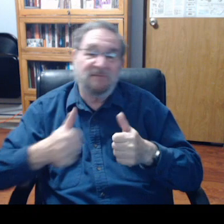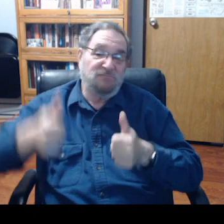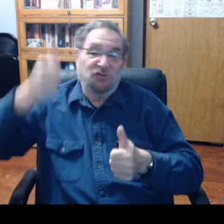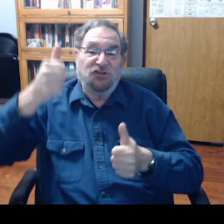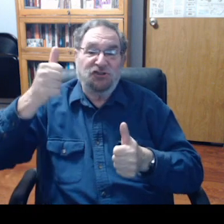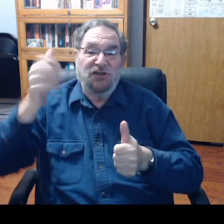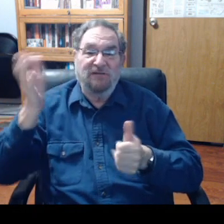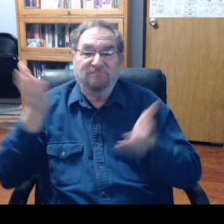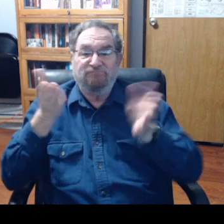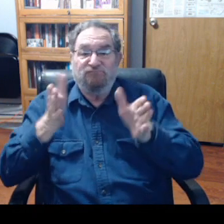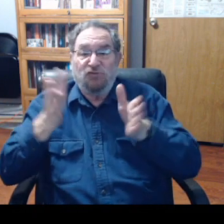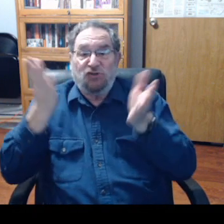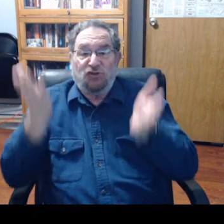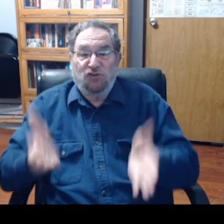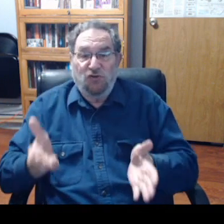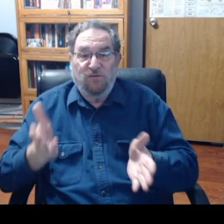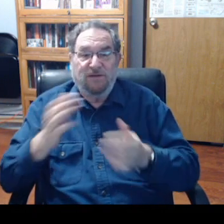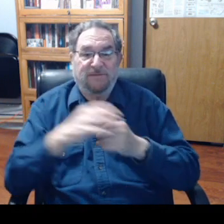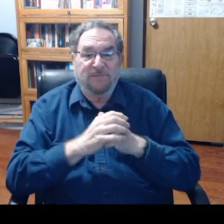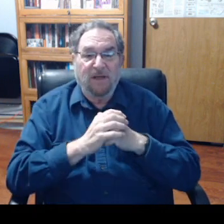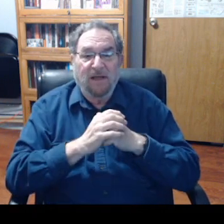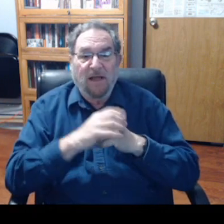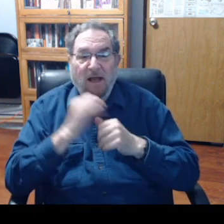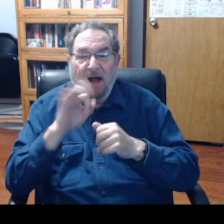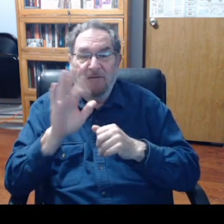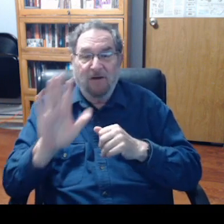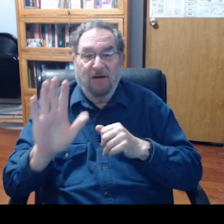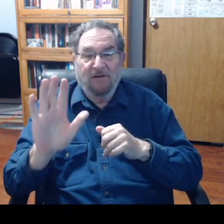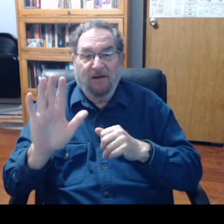the chief servant